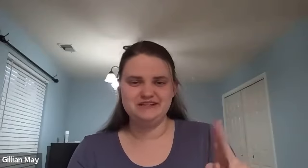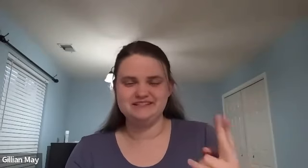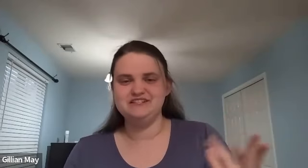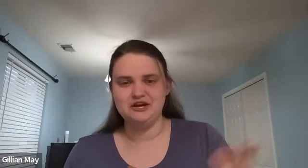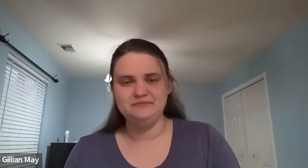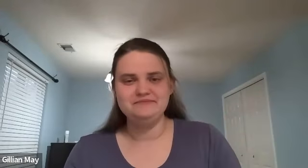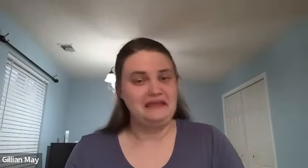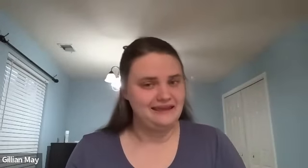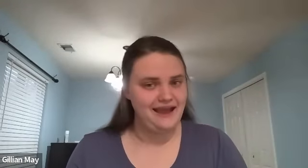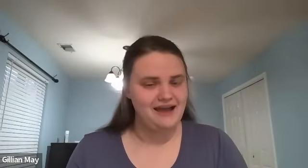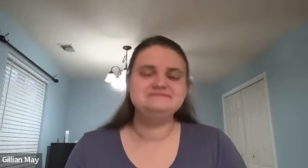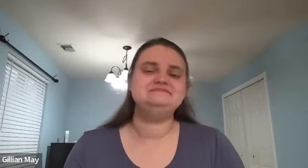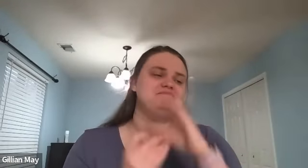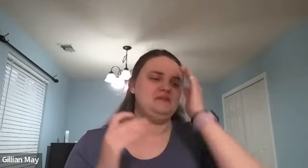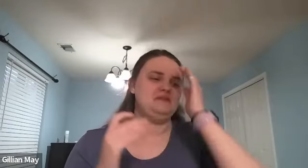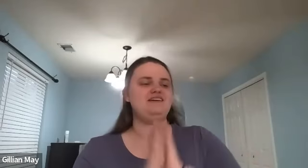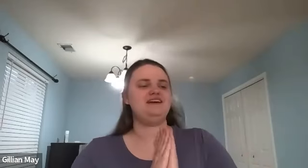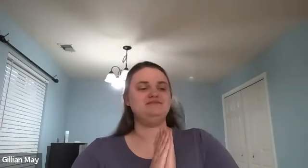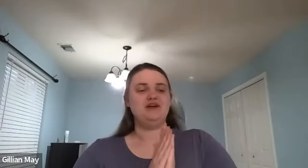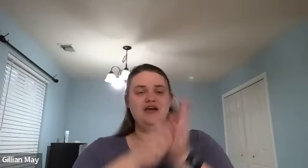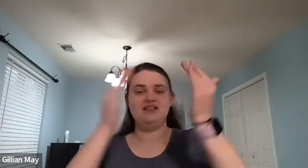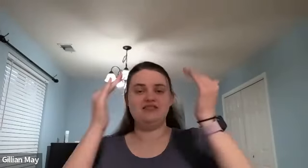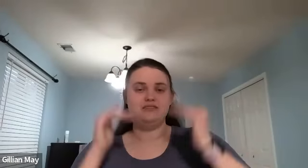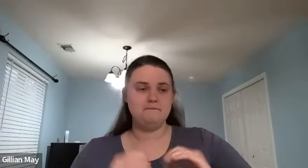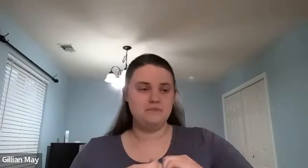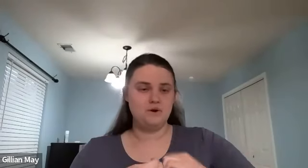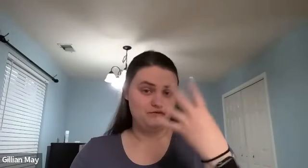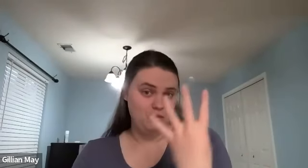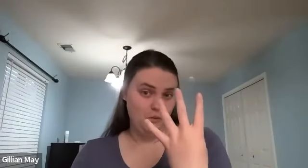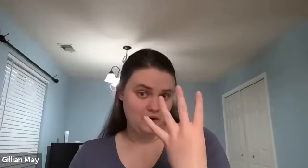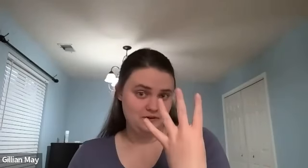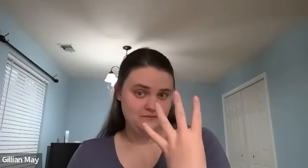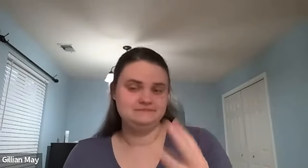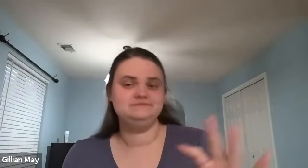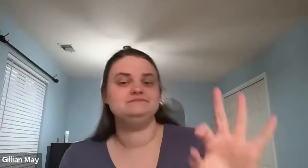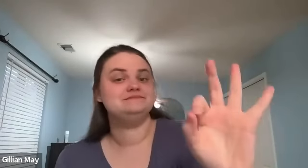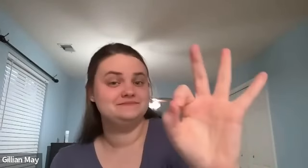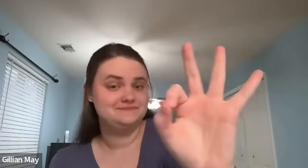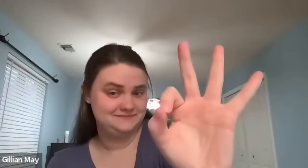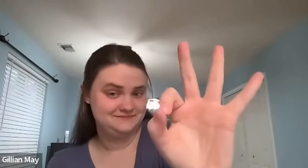because, yeah. All right. Number 4.